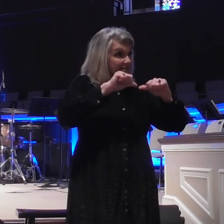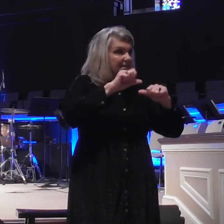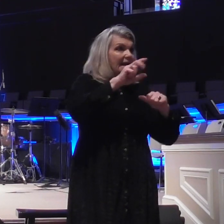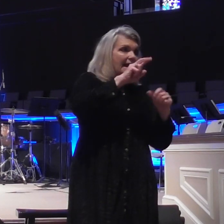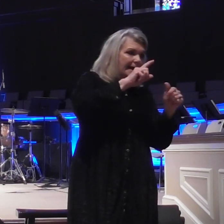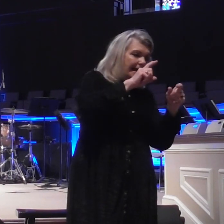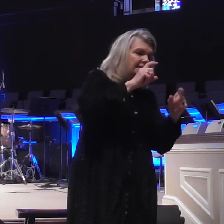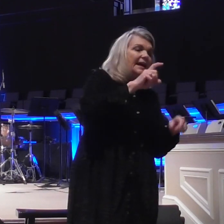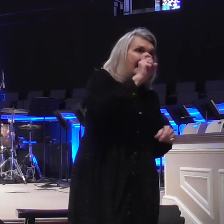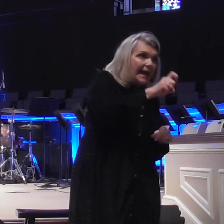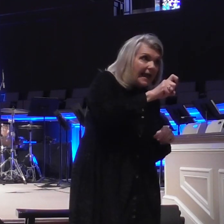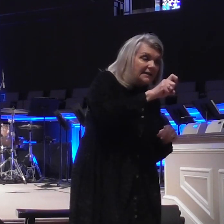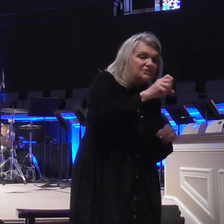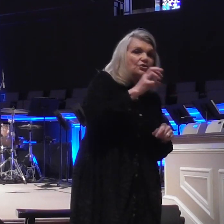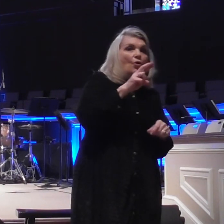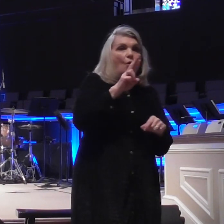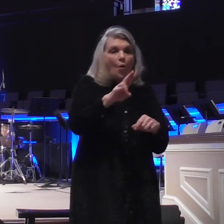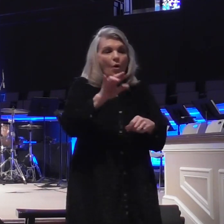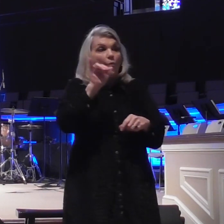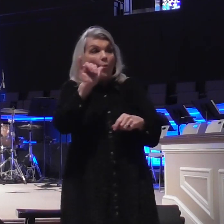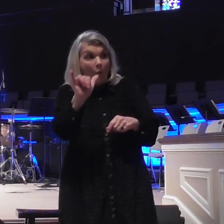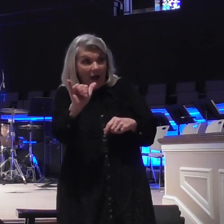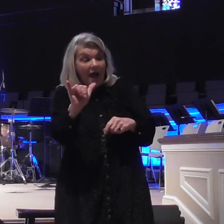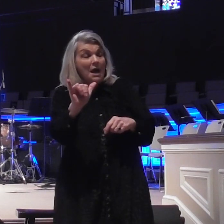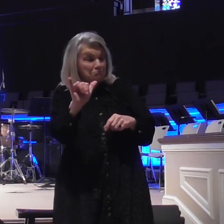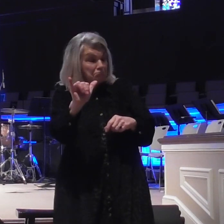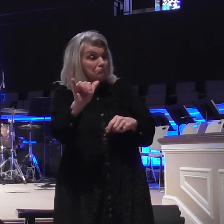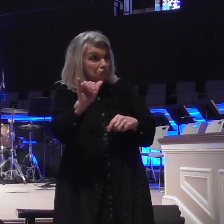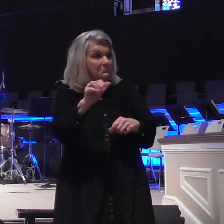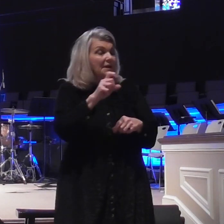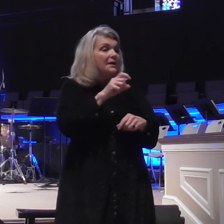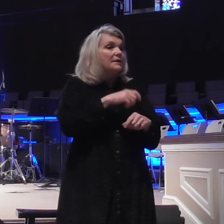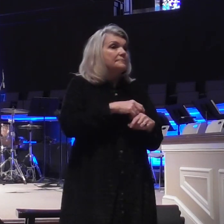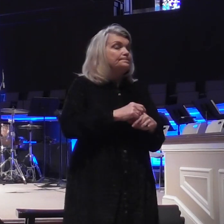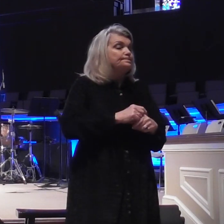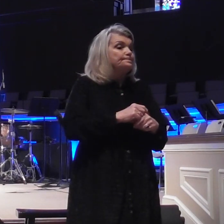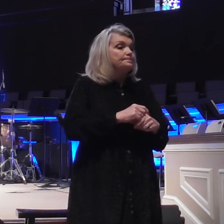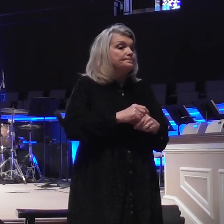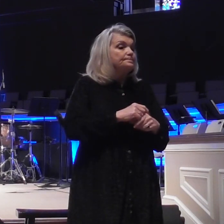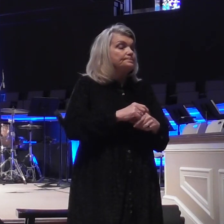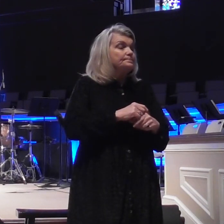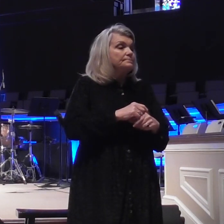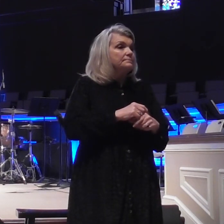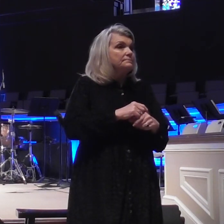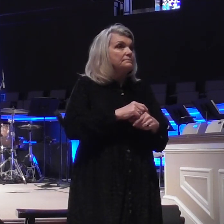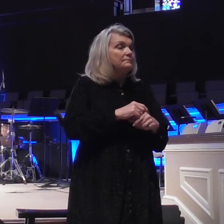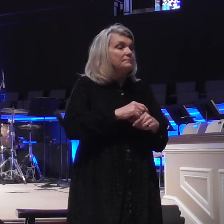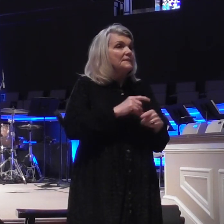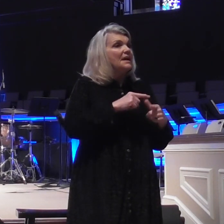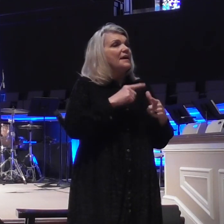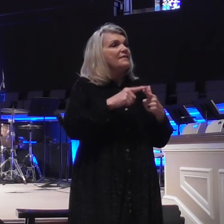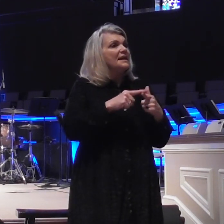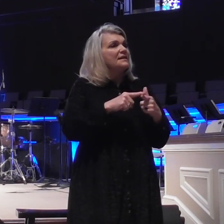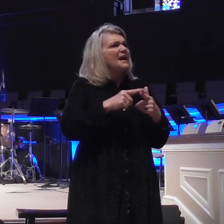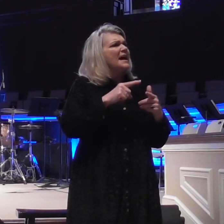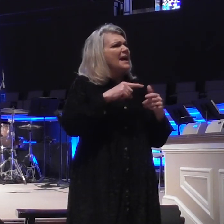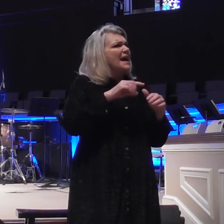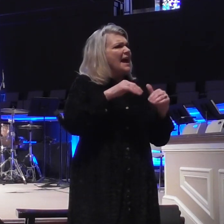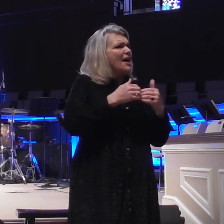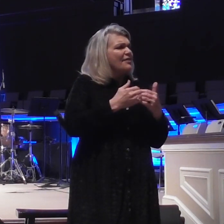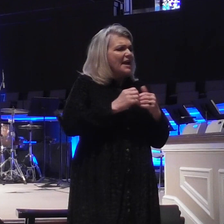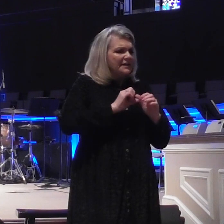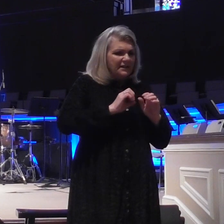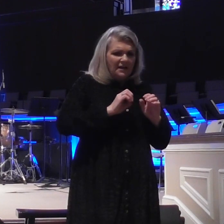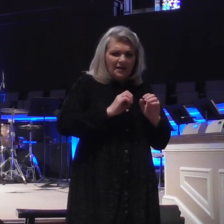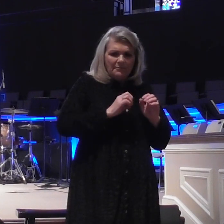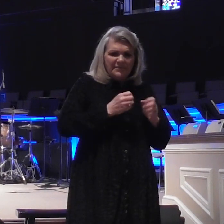us physically and genetically that makes us male and female, and then how that necessarily expresses itself in the way that we